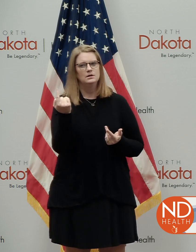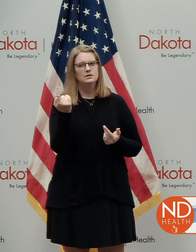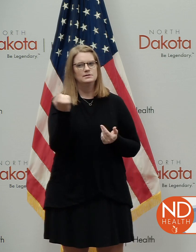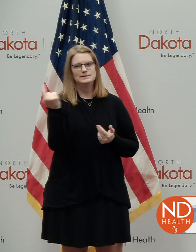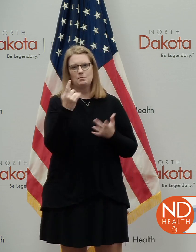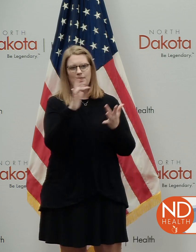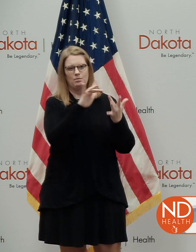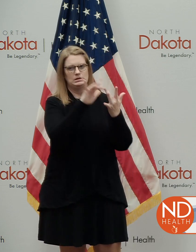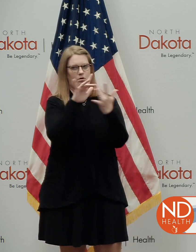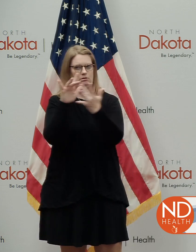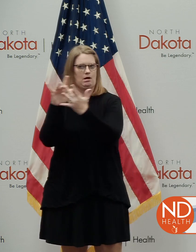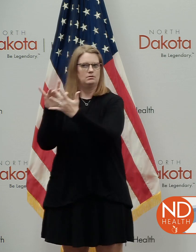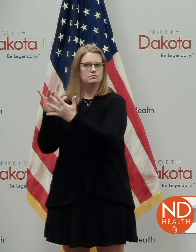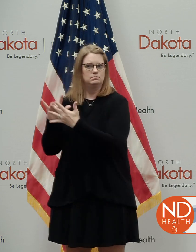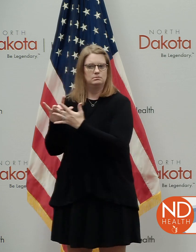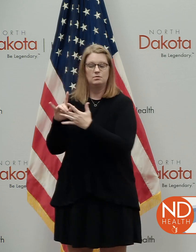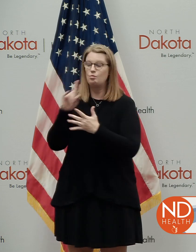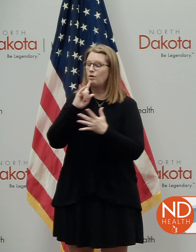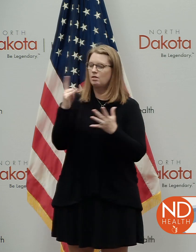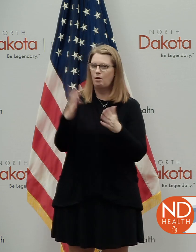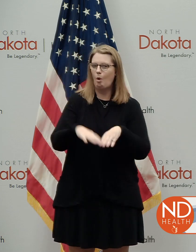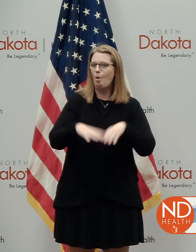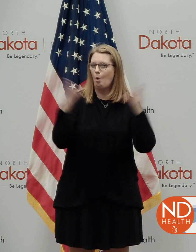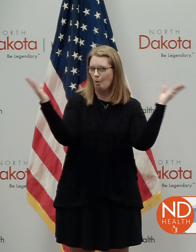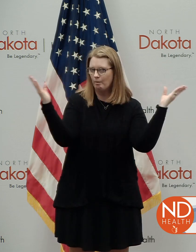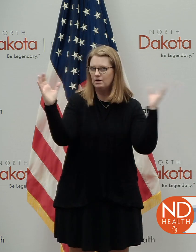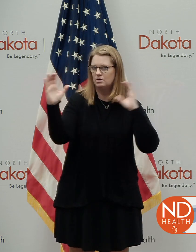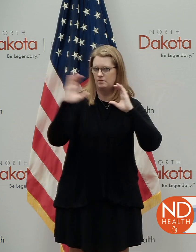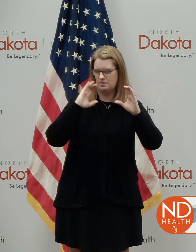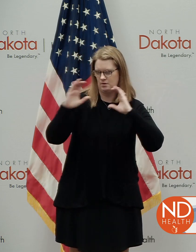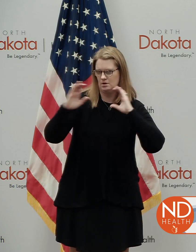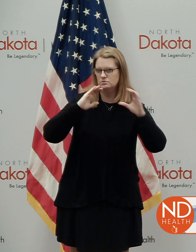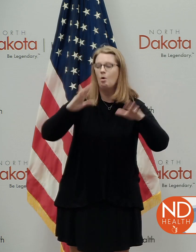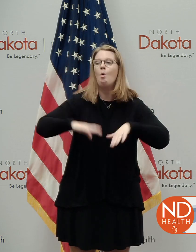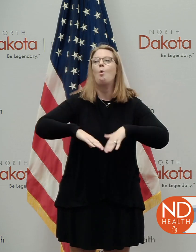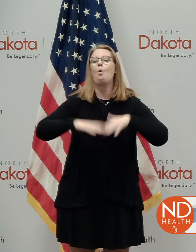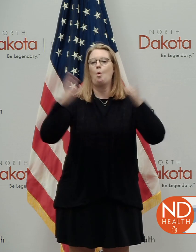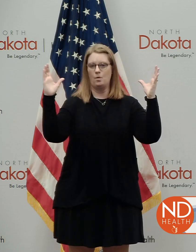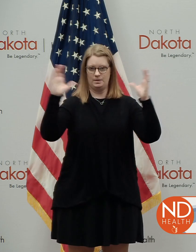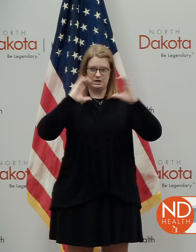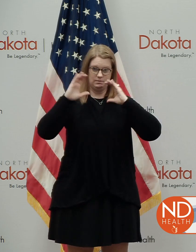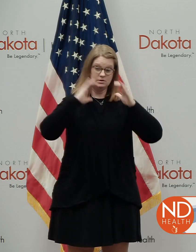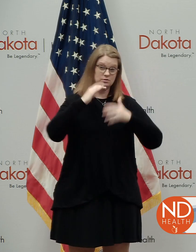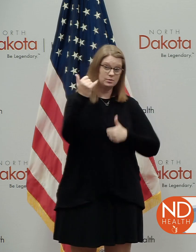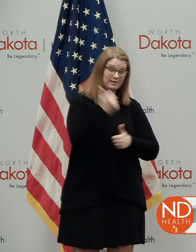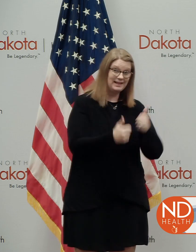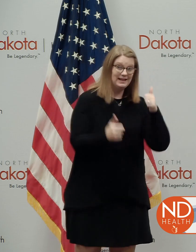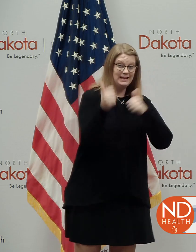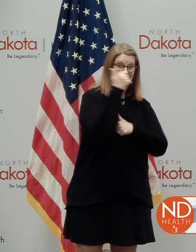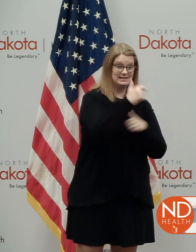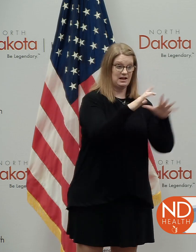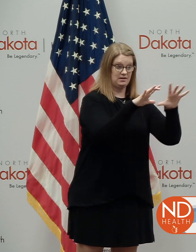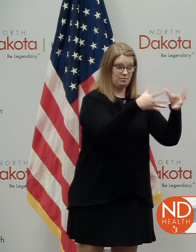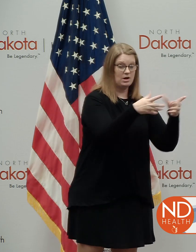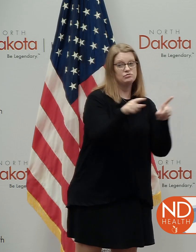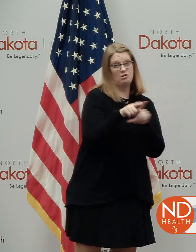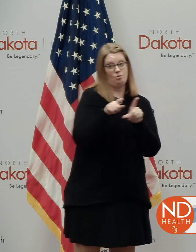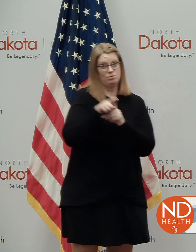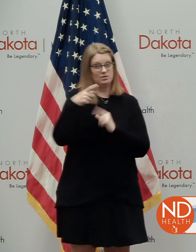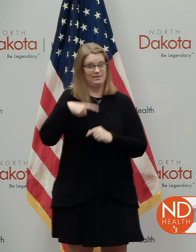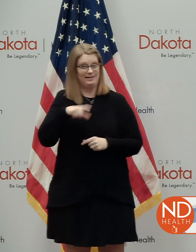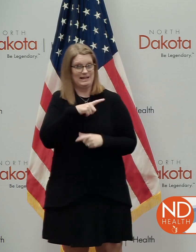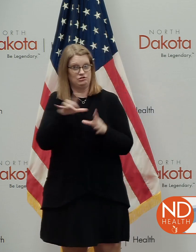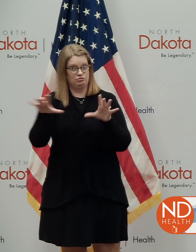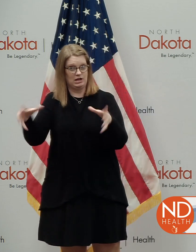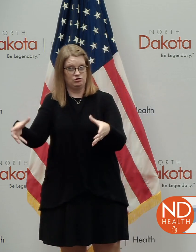were contacted. So there was always an open dialogue between the executive branch and the